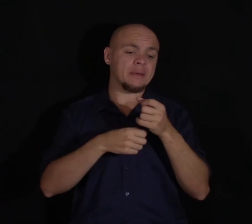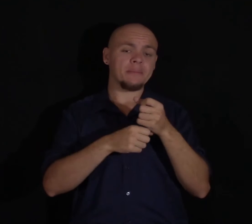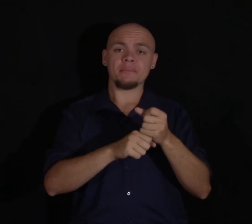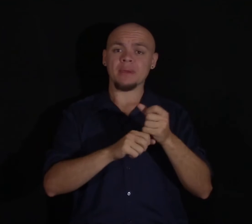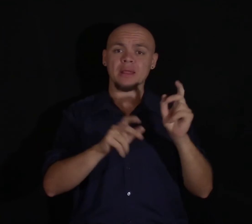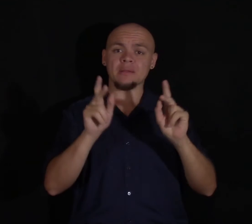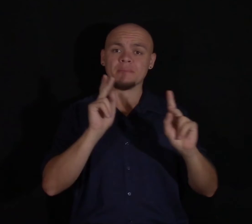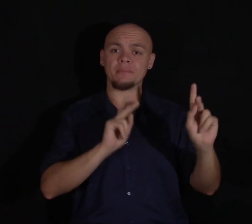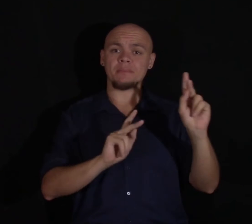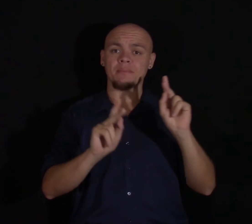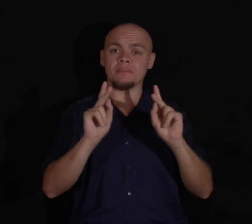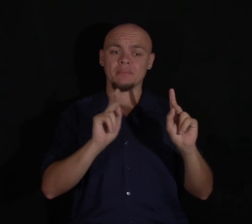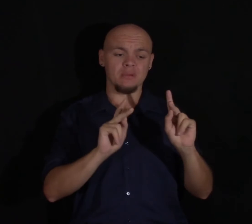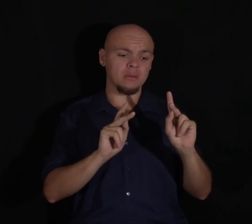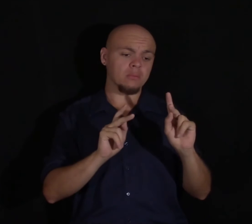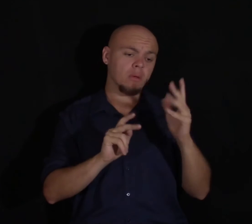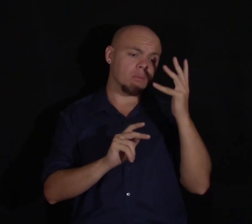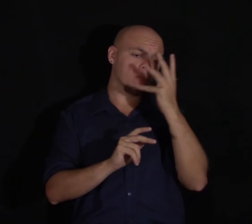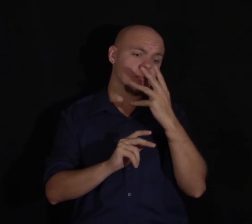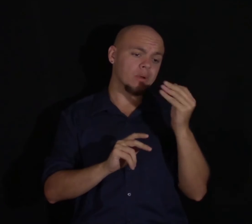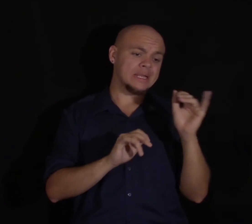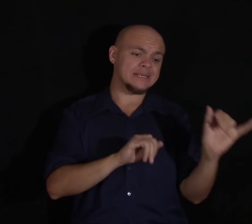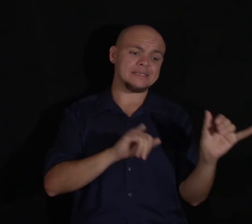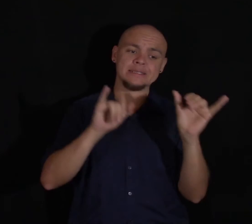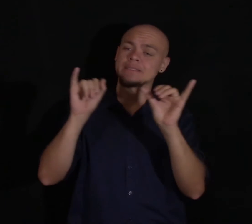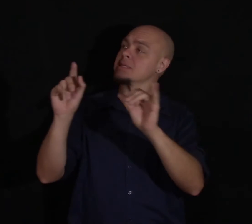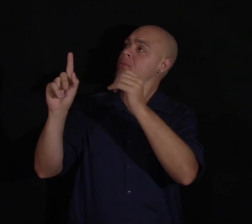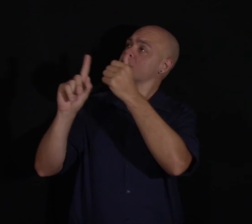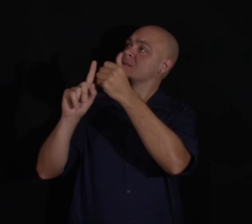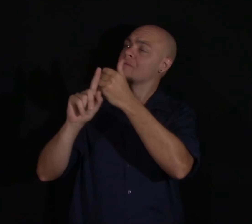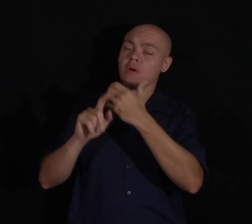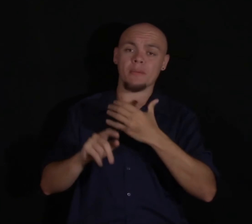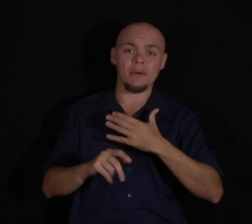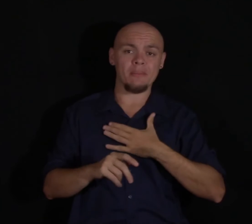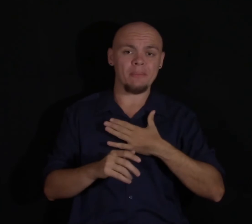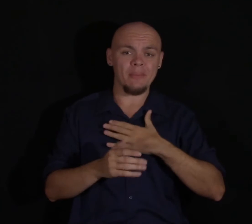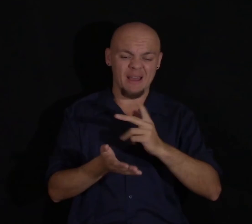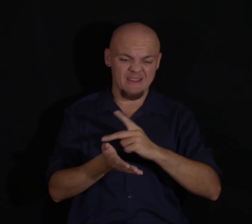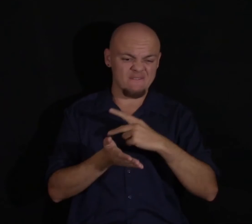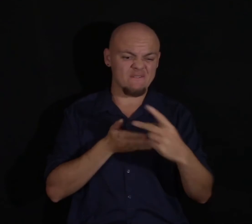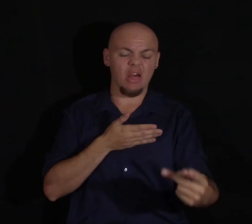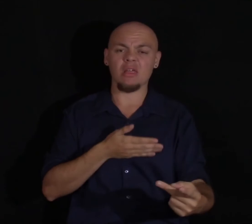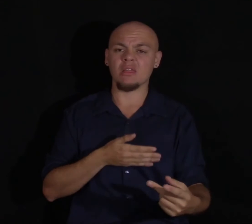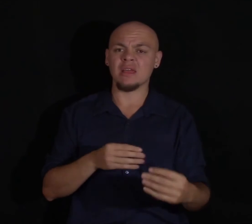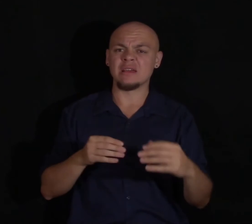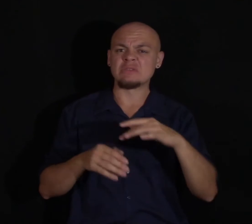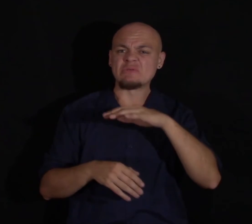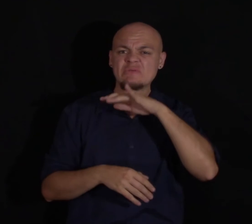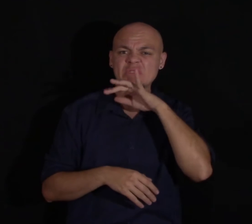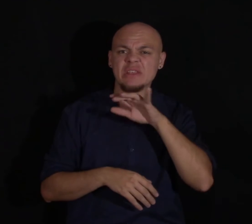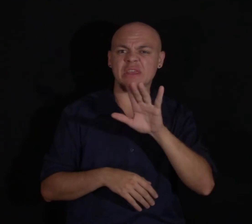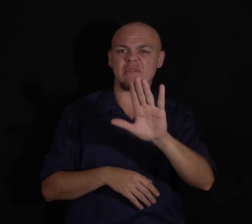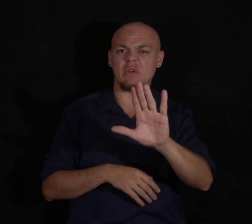own image, but my form is a filthy type of yours, more horrid even from the very